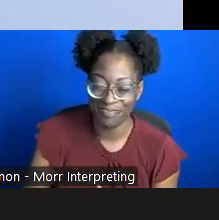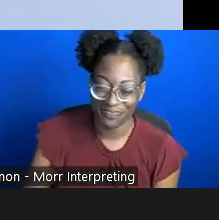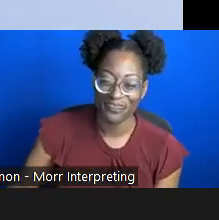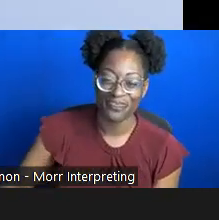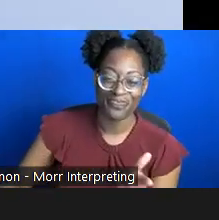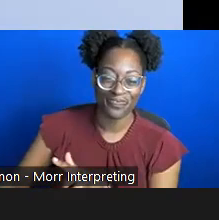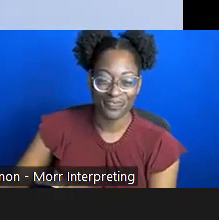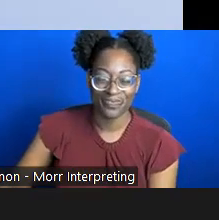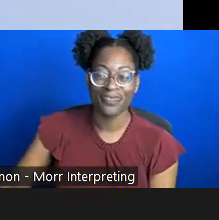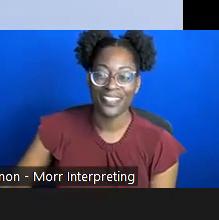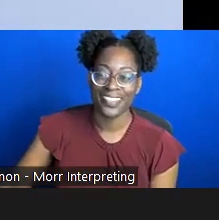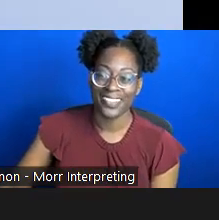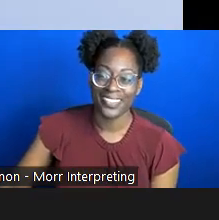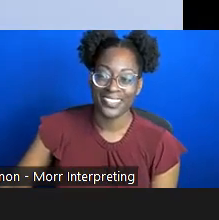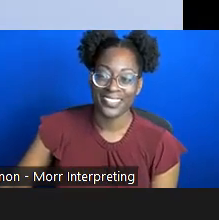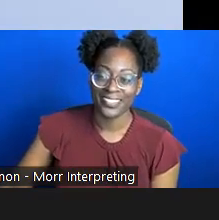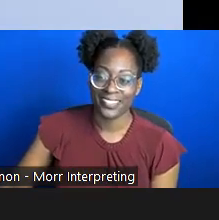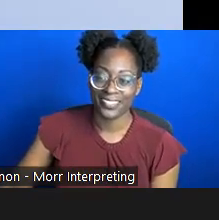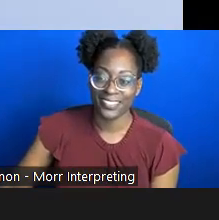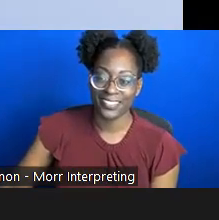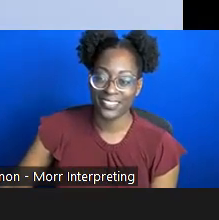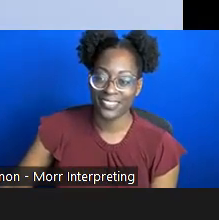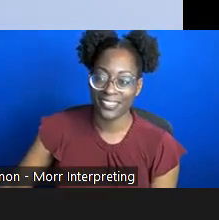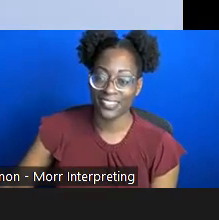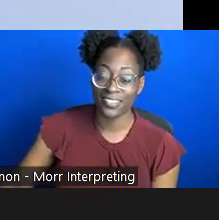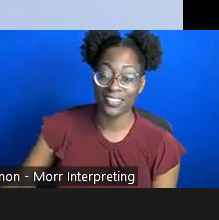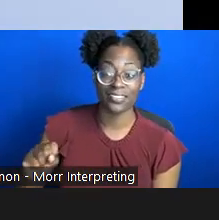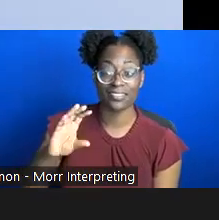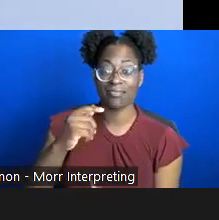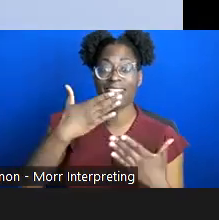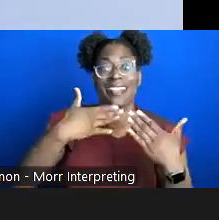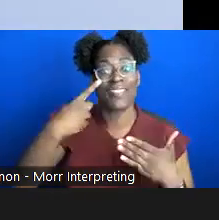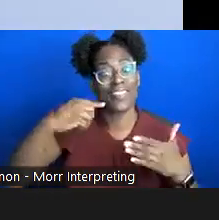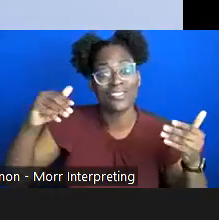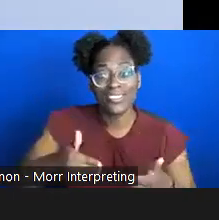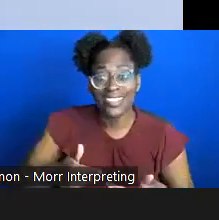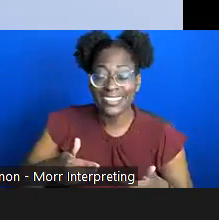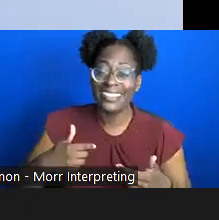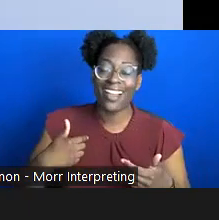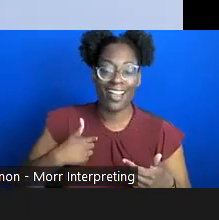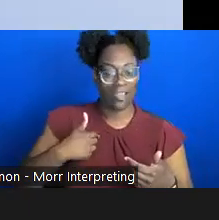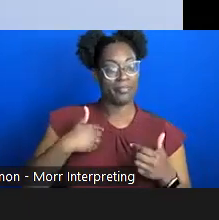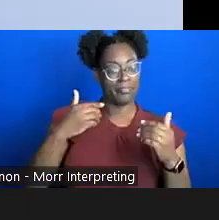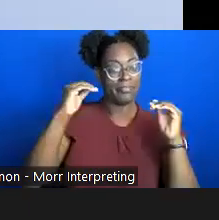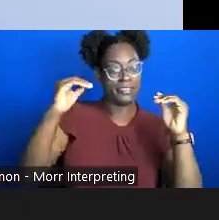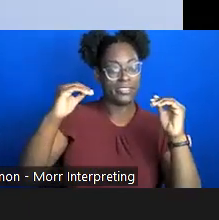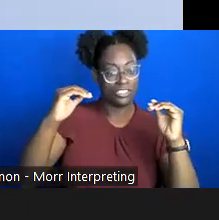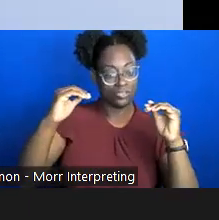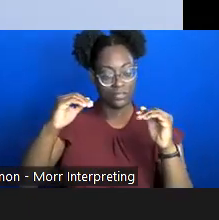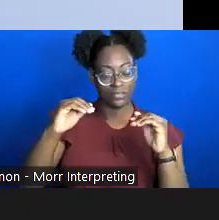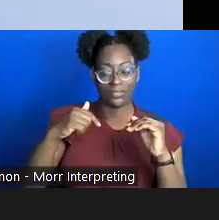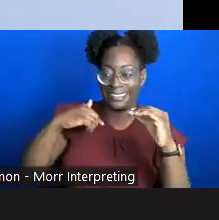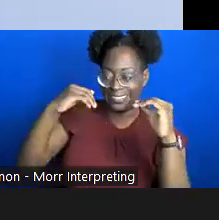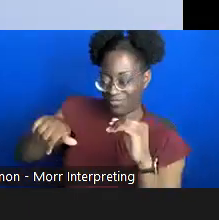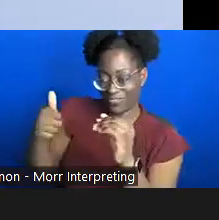As stated, I am a teaching artist and I love what I do. I love my job. I love having the opportunity to pour into